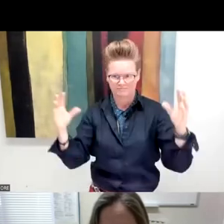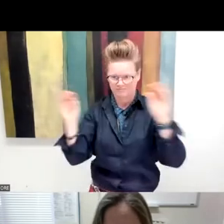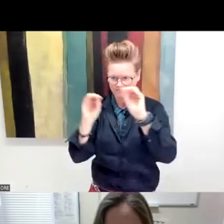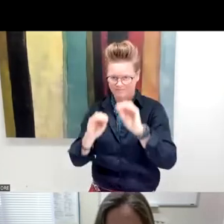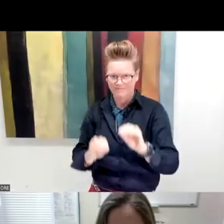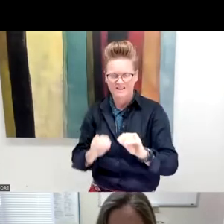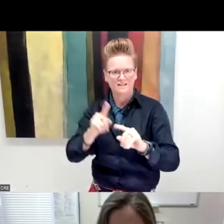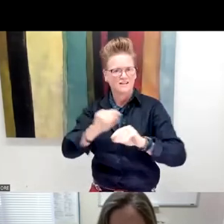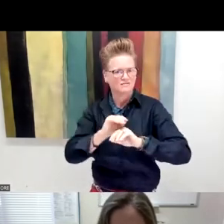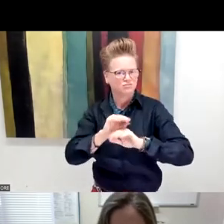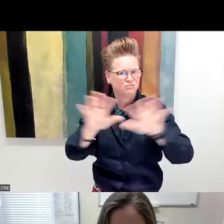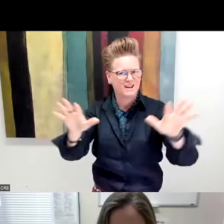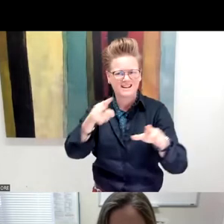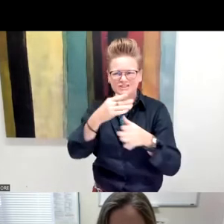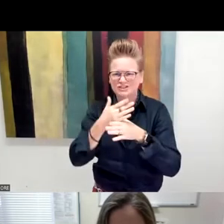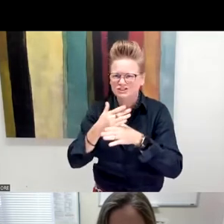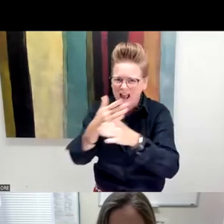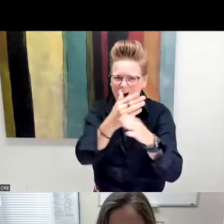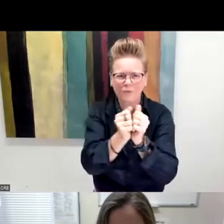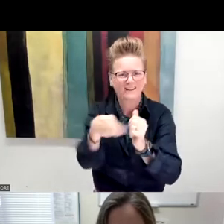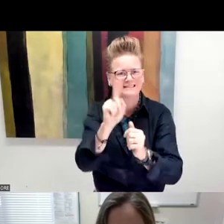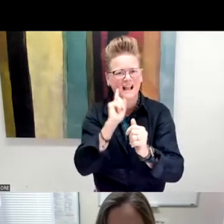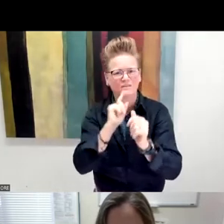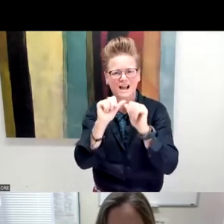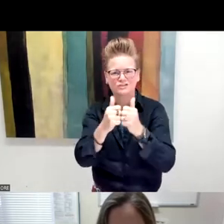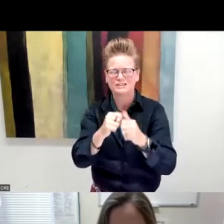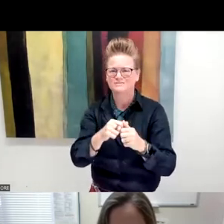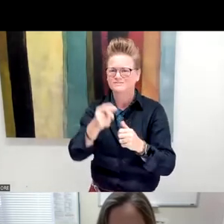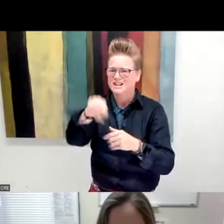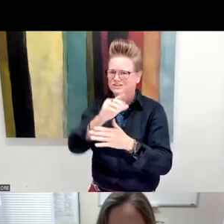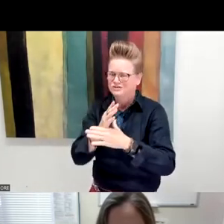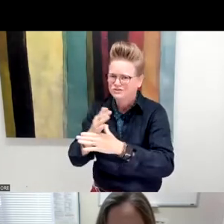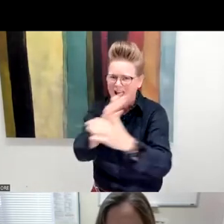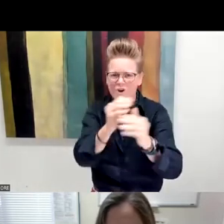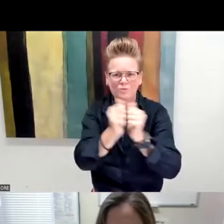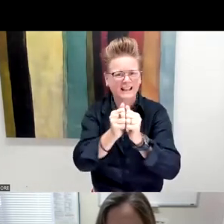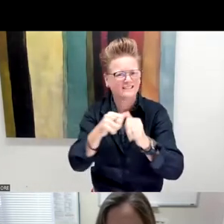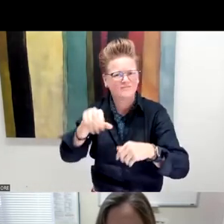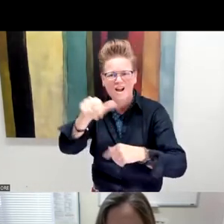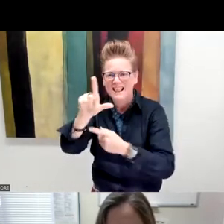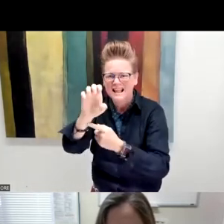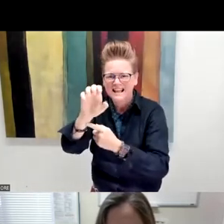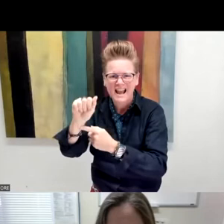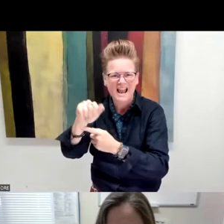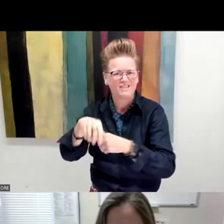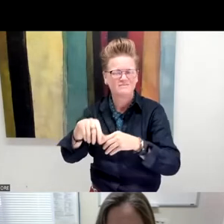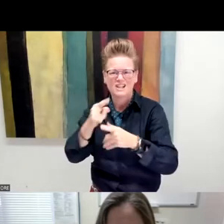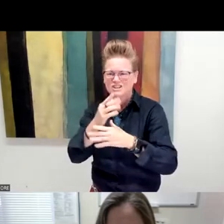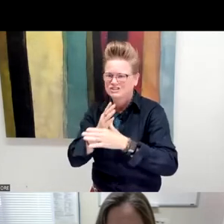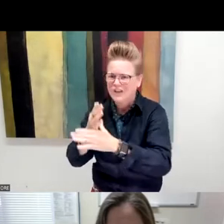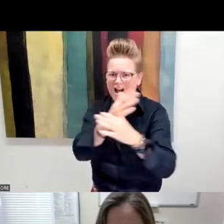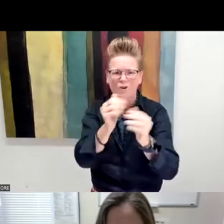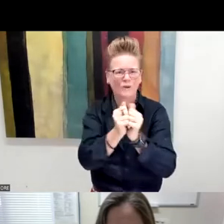recording as well. And once that is all done, we will distribute those, and you feel free to share those with your deaf agencies,